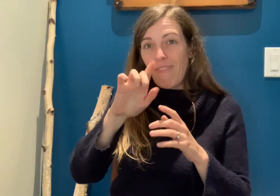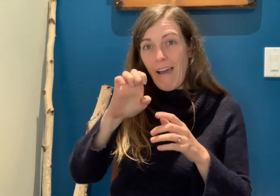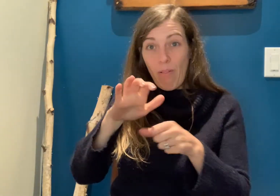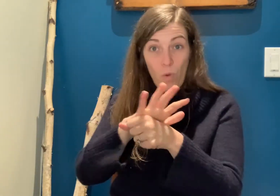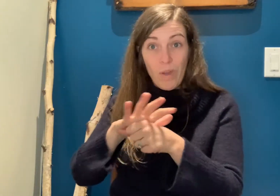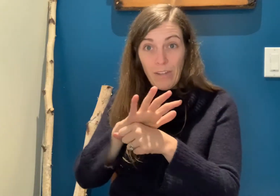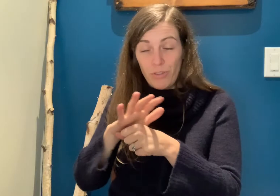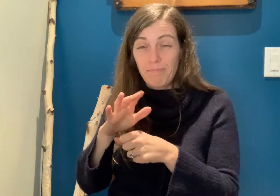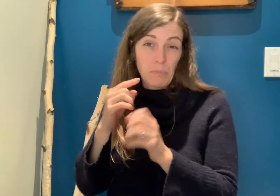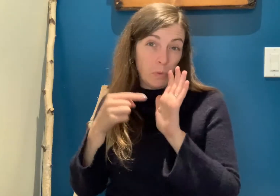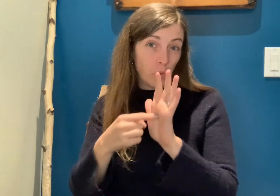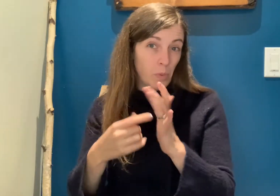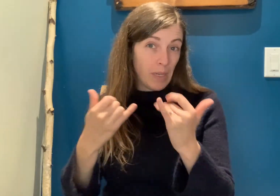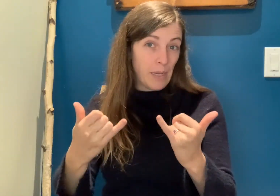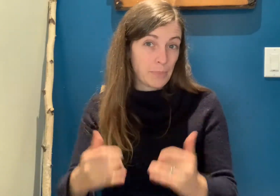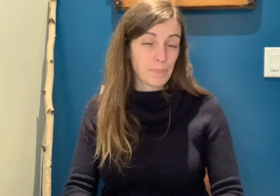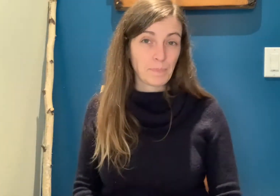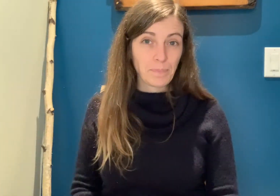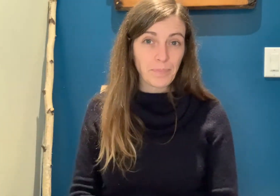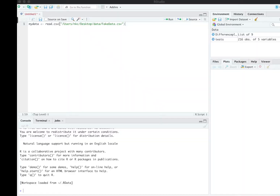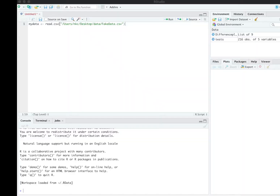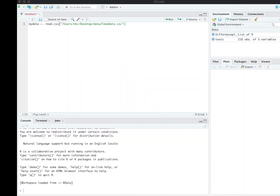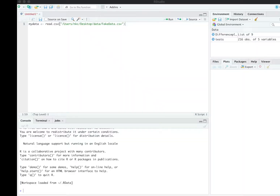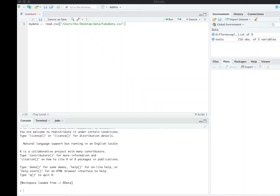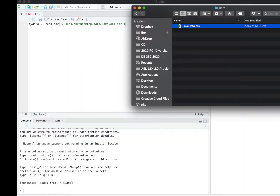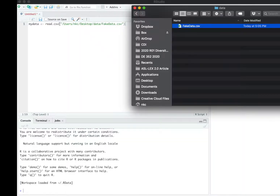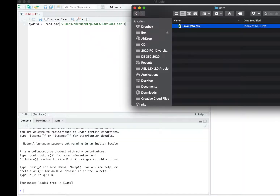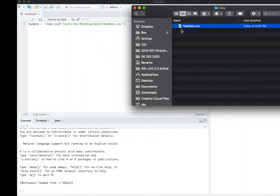your file location. So here's how you do it.